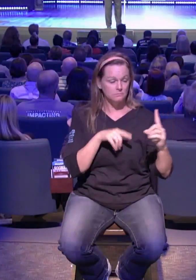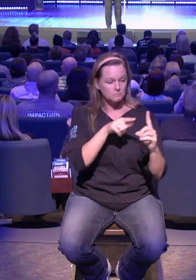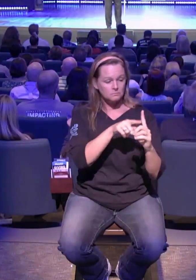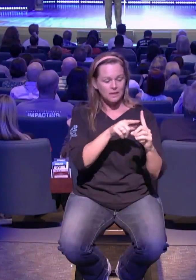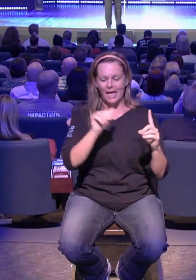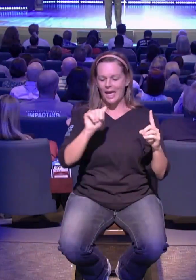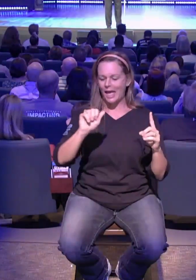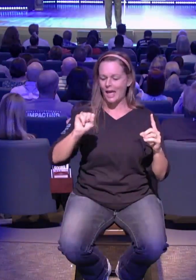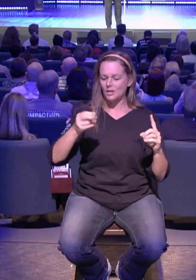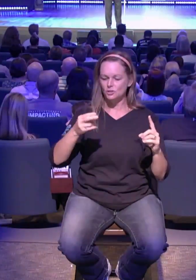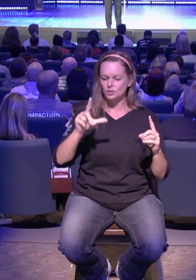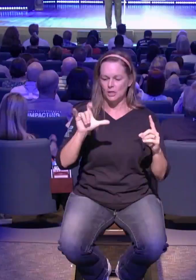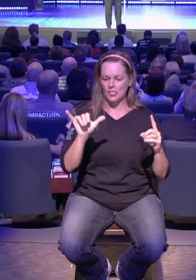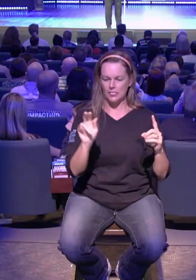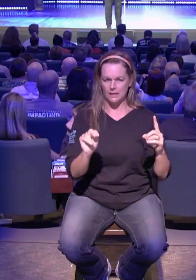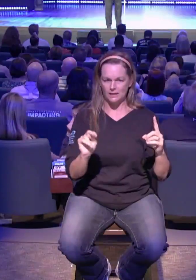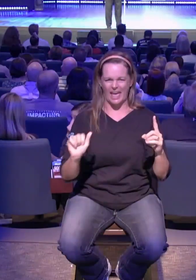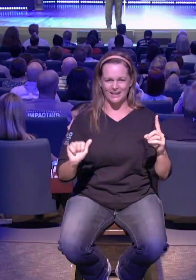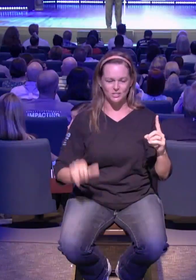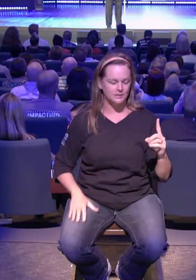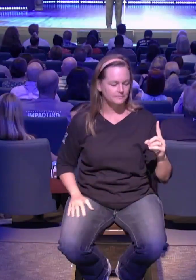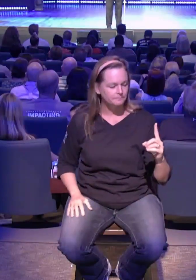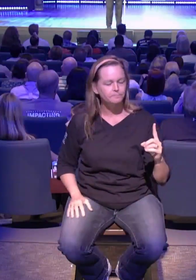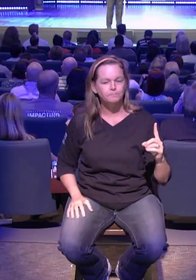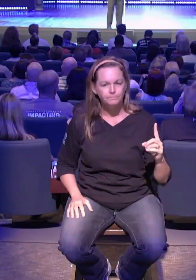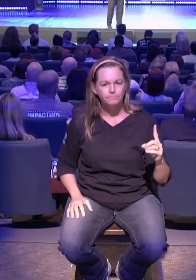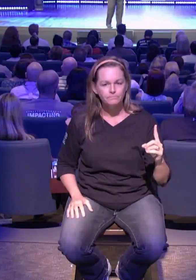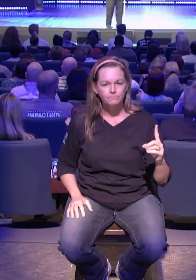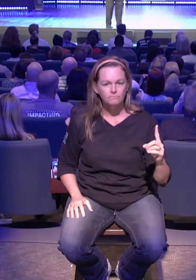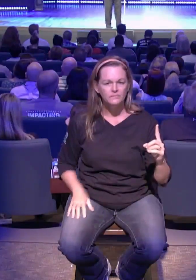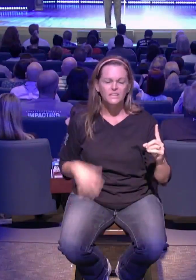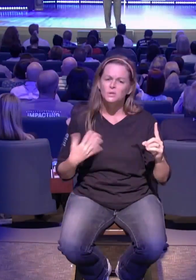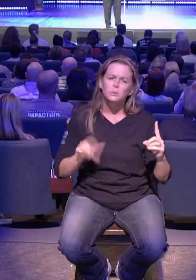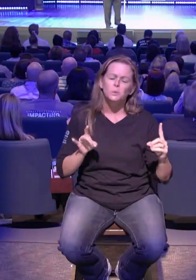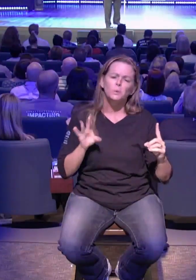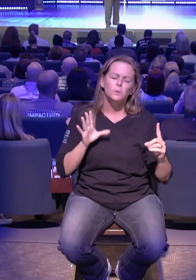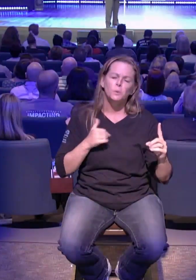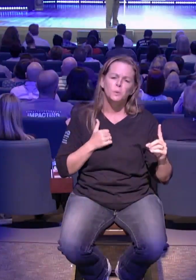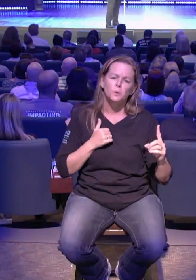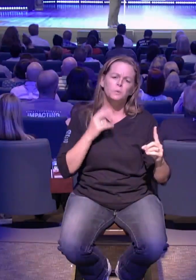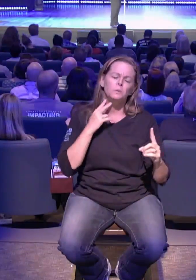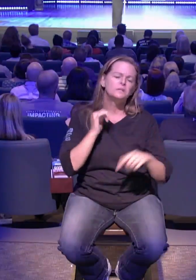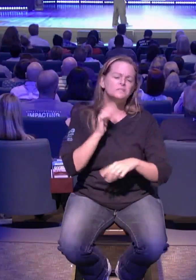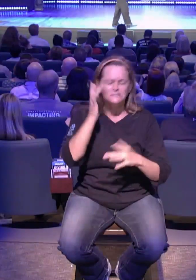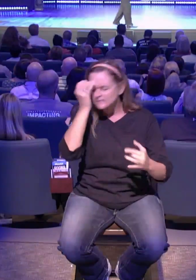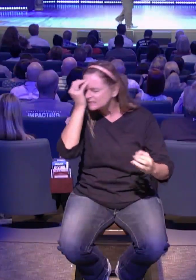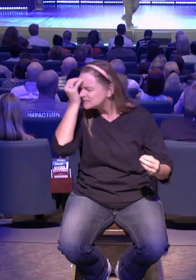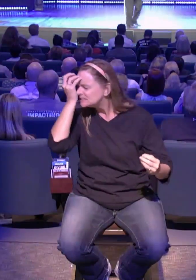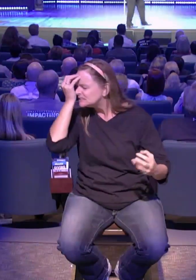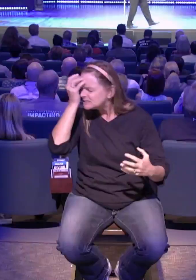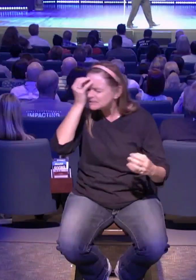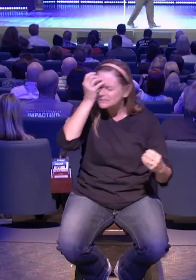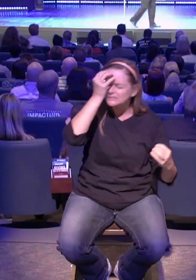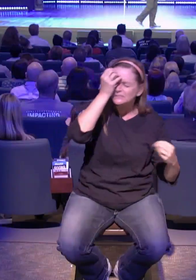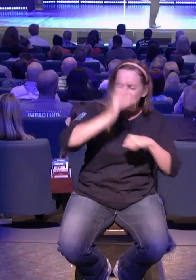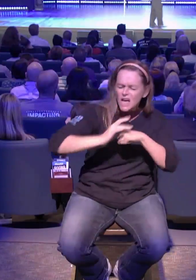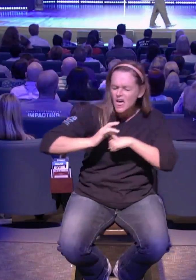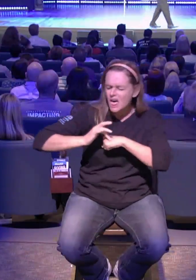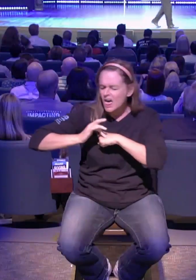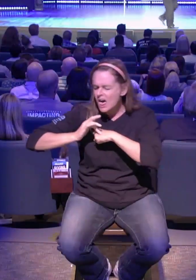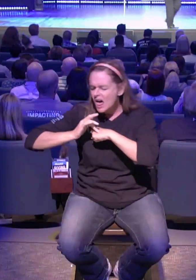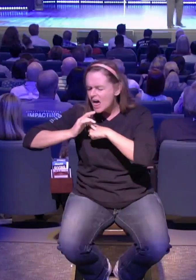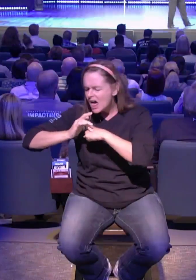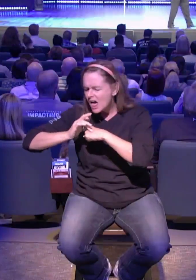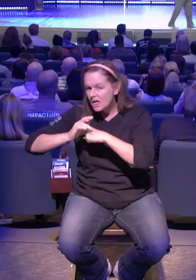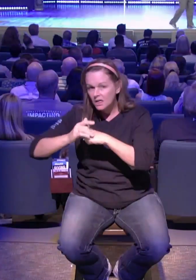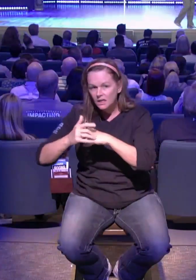addiction. And in that imprisonment of that addiction, it was destroying her. Not only destroying Ashlyn, but